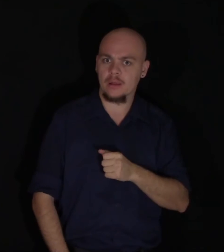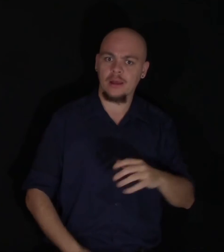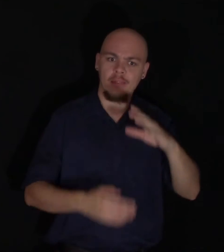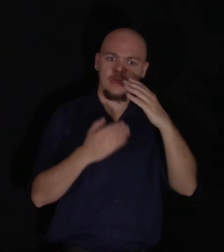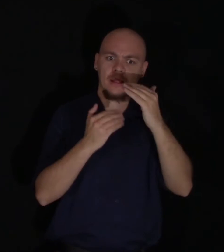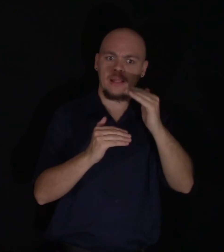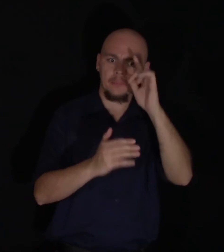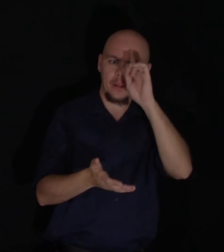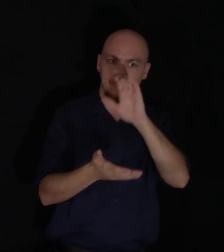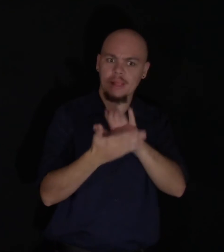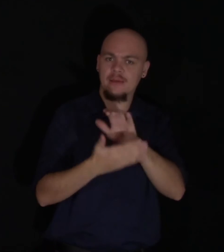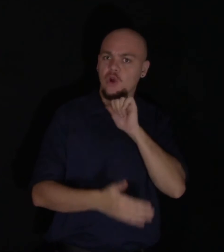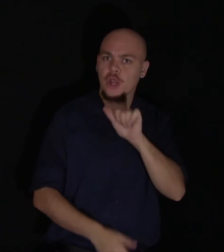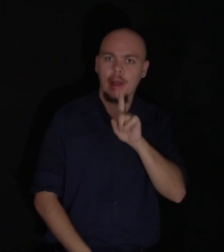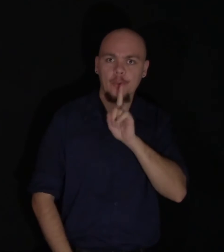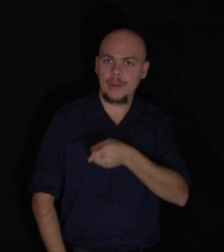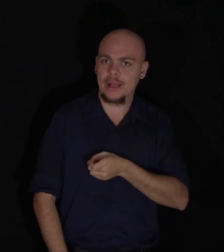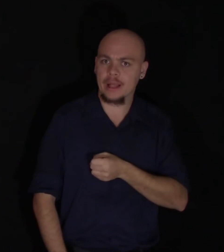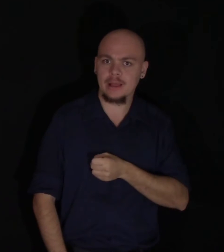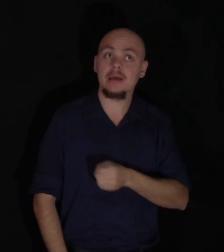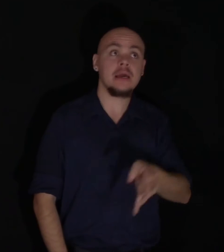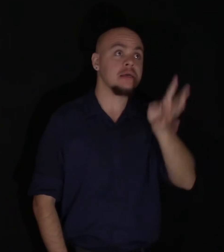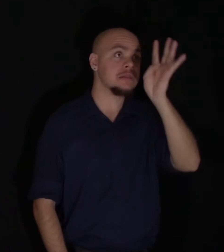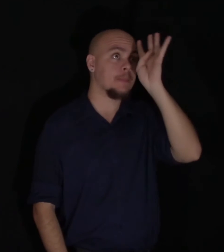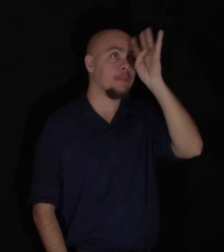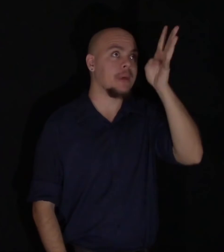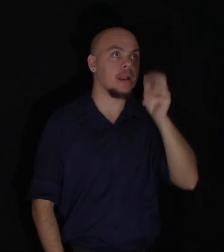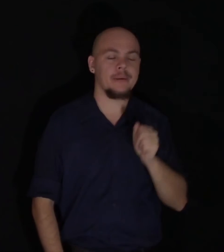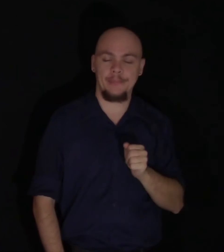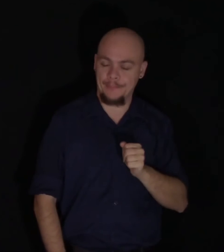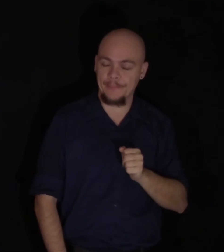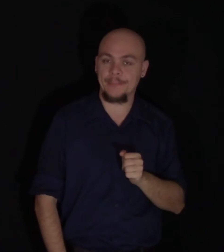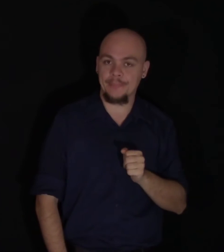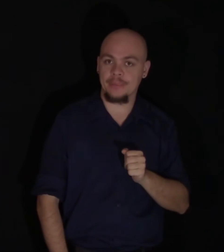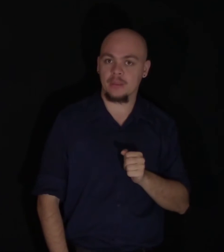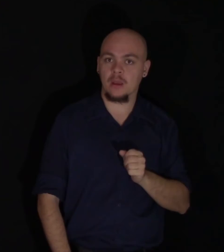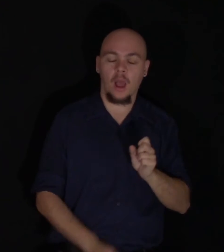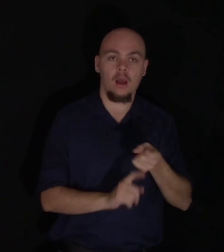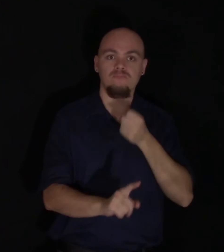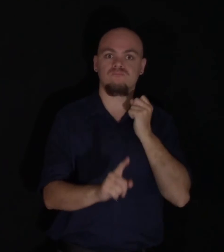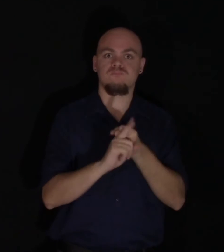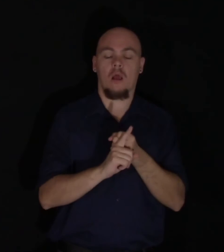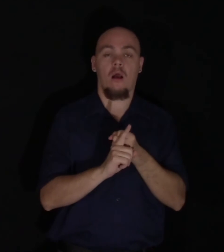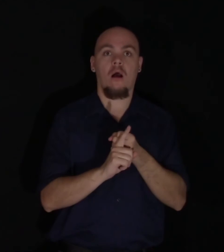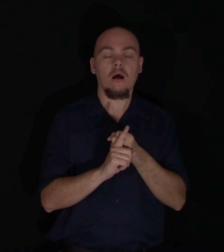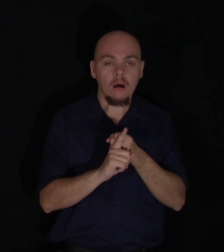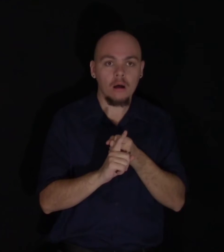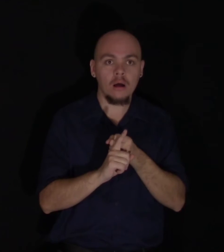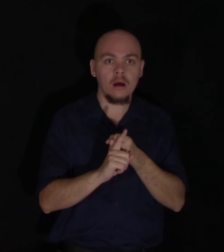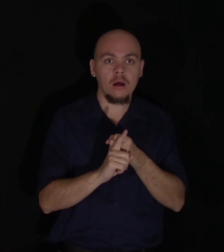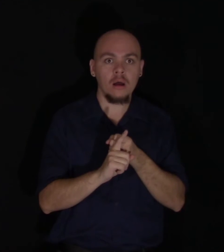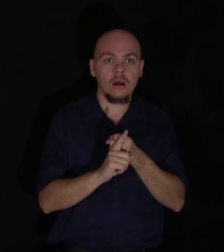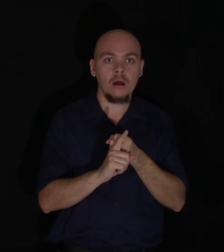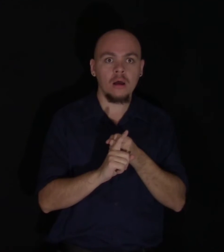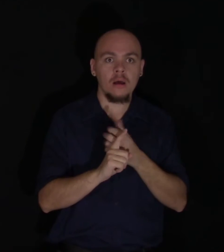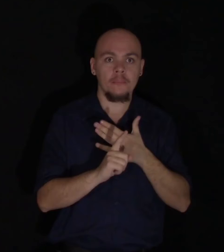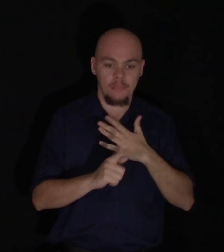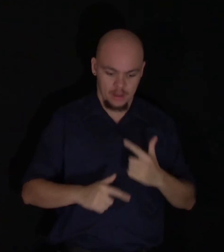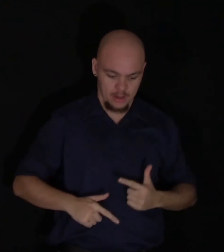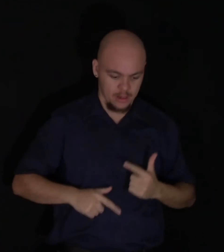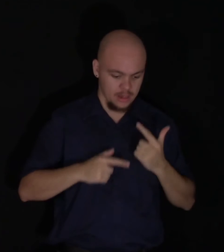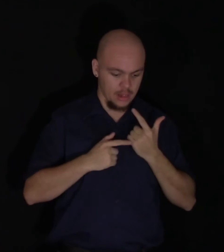are not real. It's made up. And all of a sudden, I felt like that's what had held me back in my life so